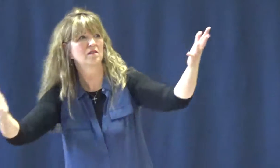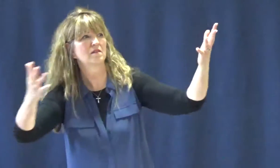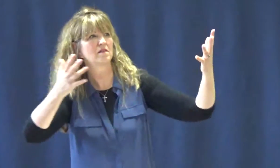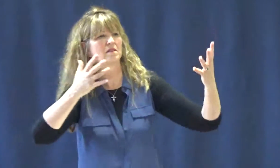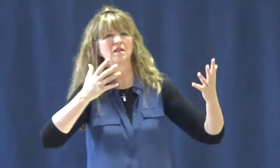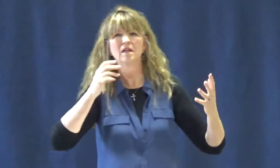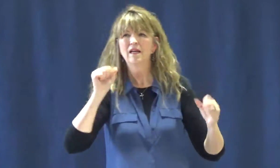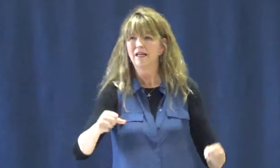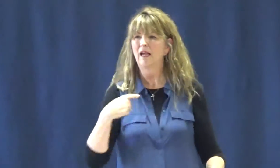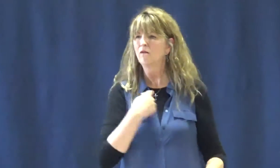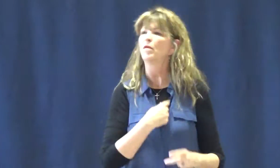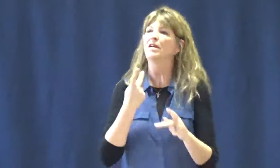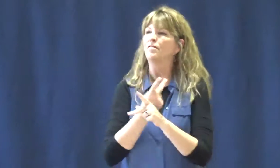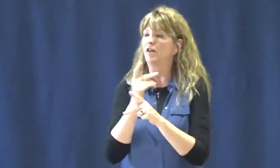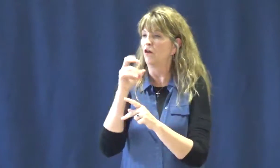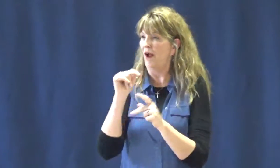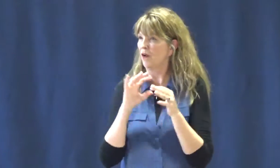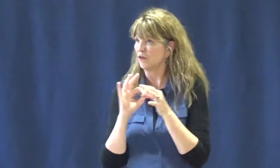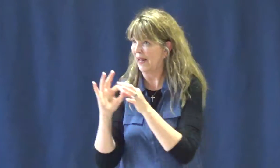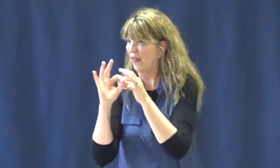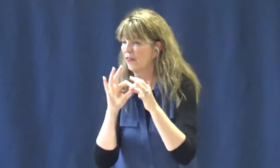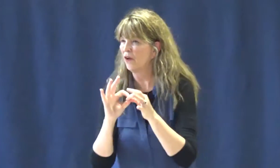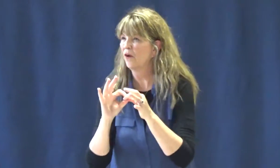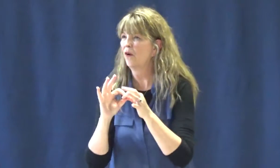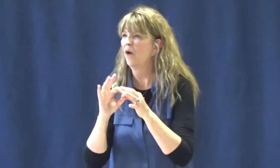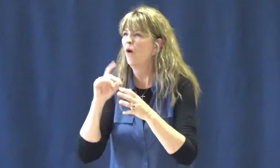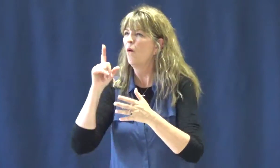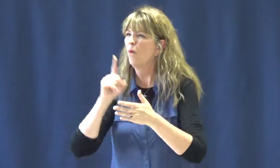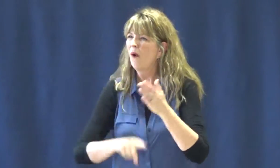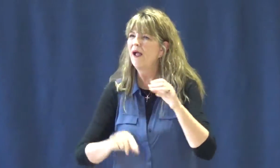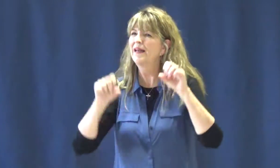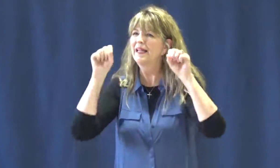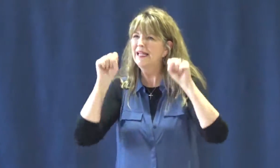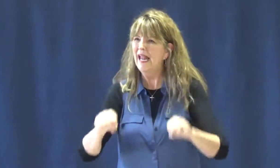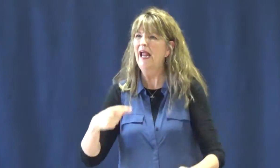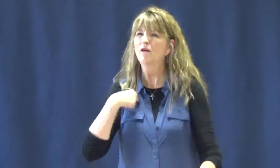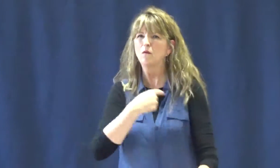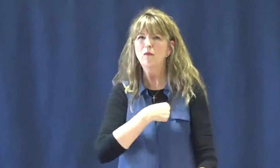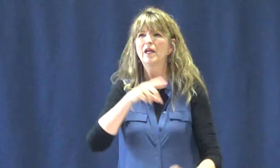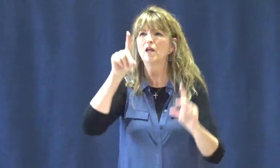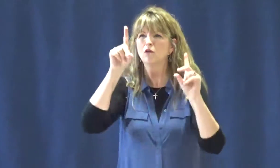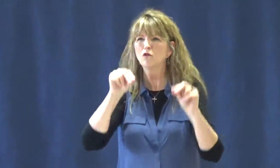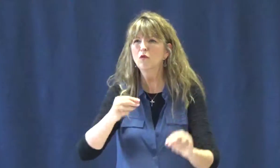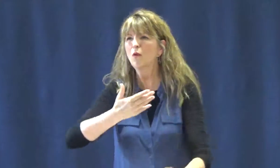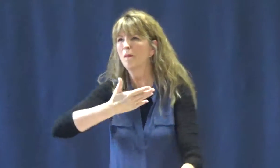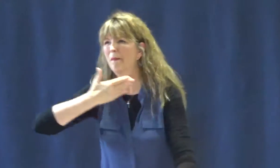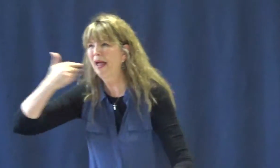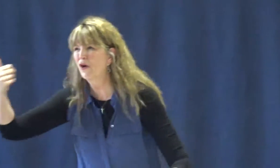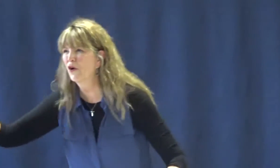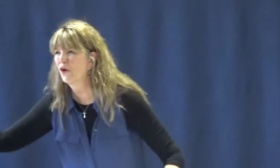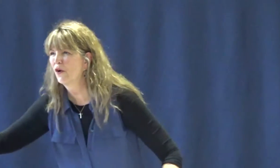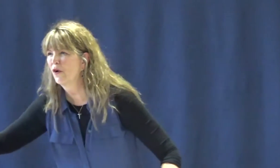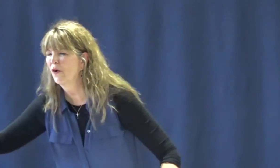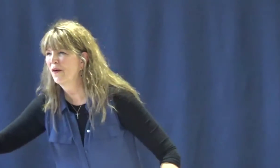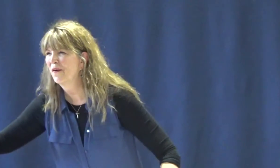Christ, and our visitors, can we figure out together what can we do